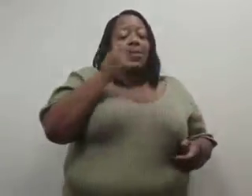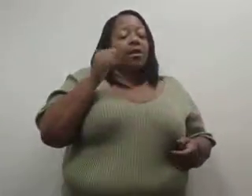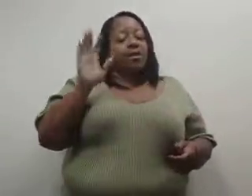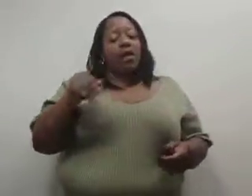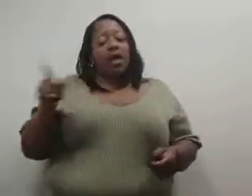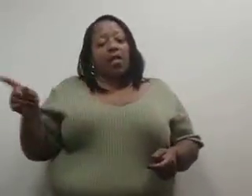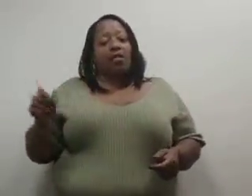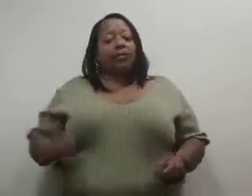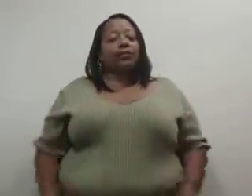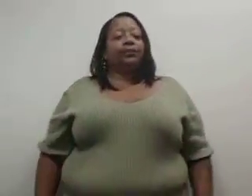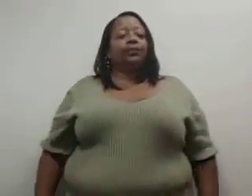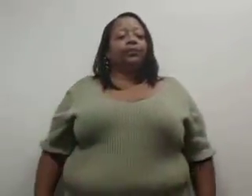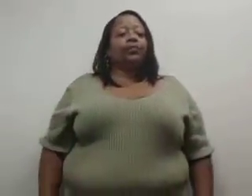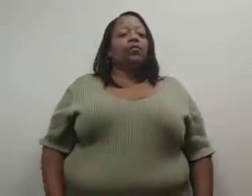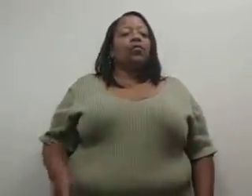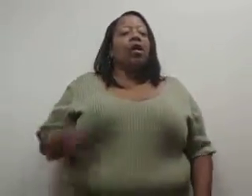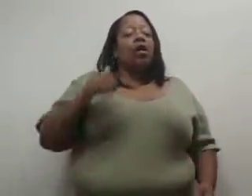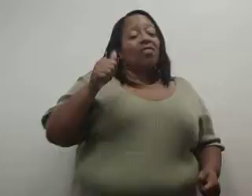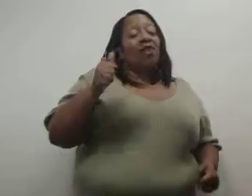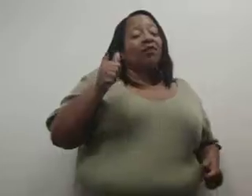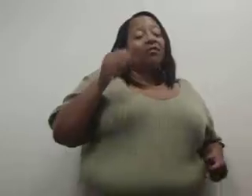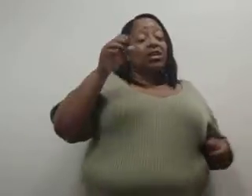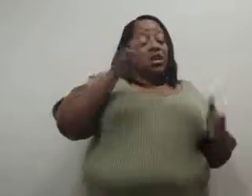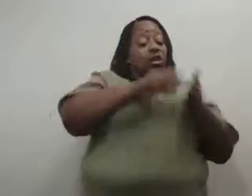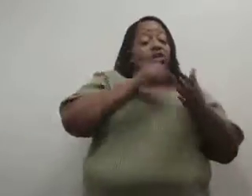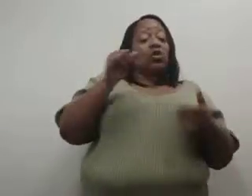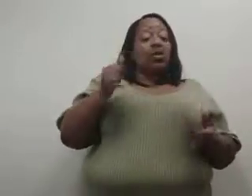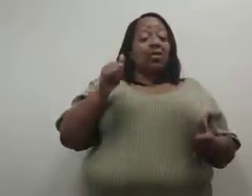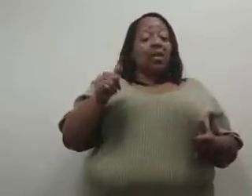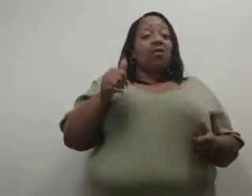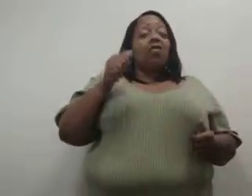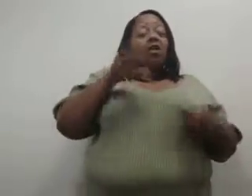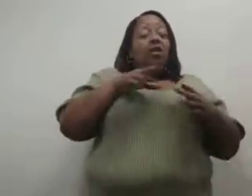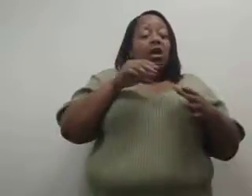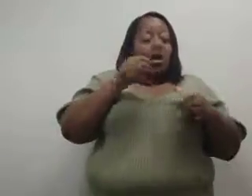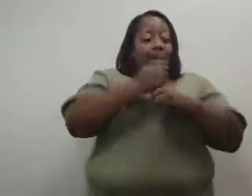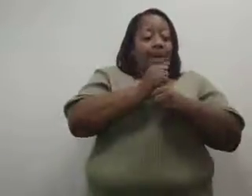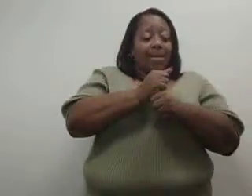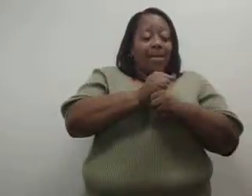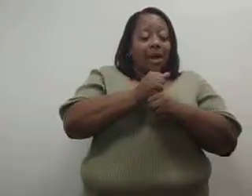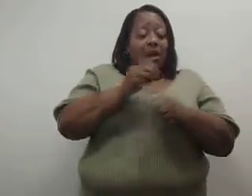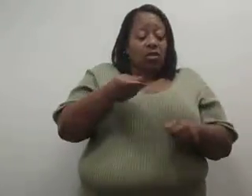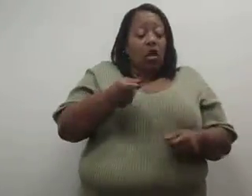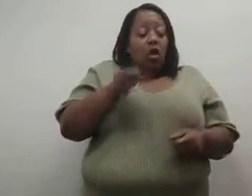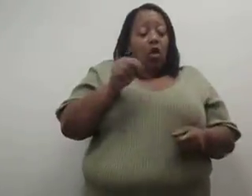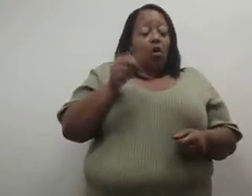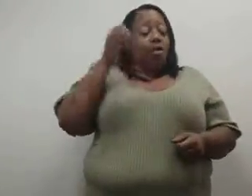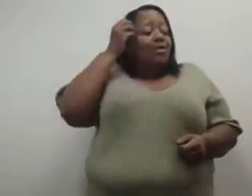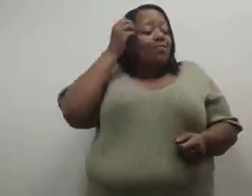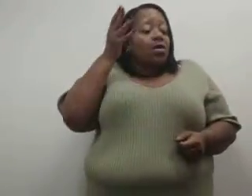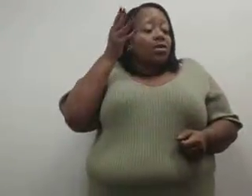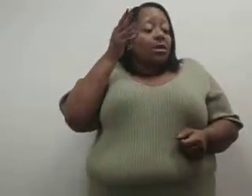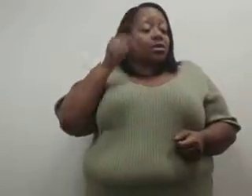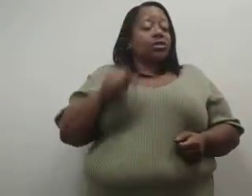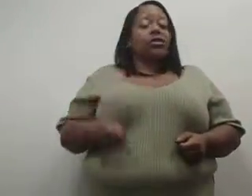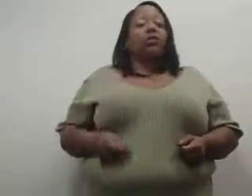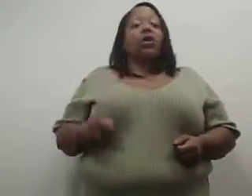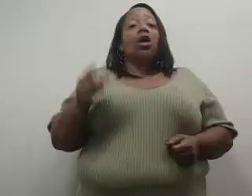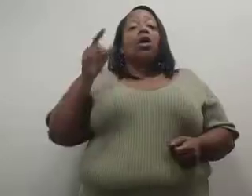their sources. So students usually come to class with an article that they've researched on the topic, and then I have all